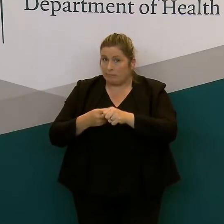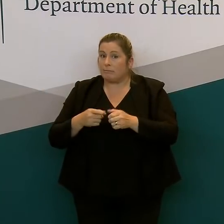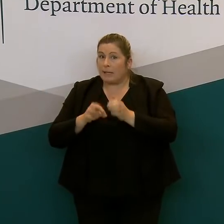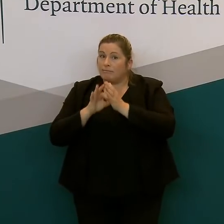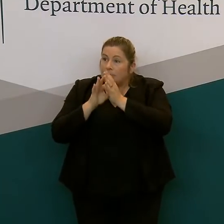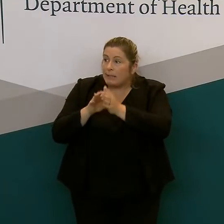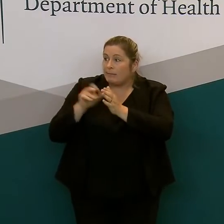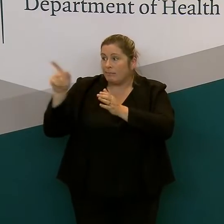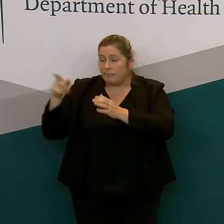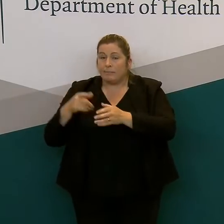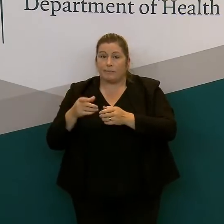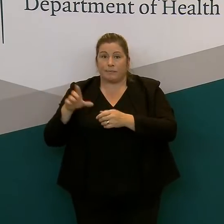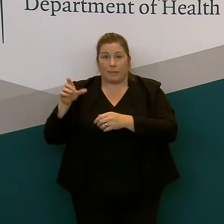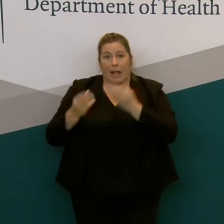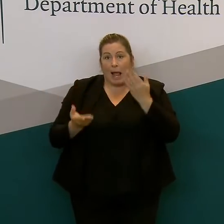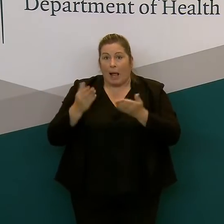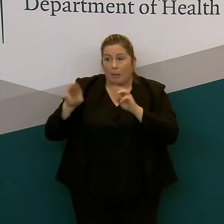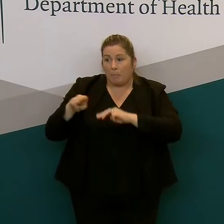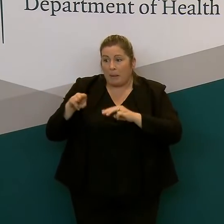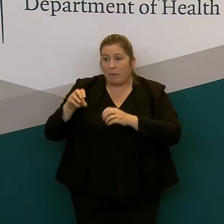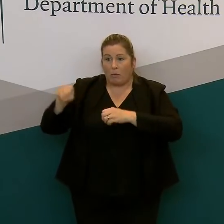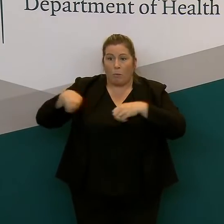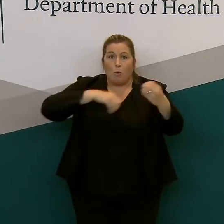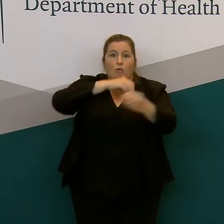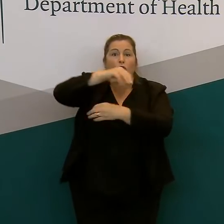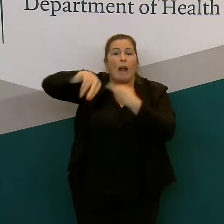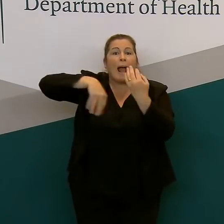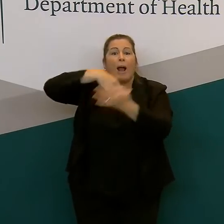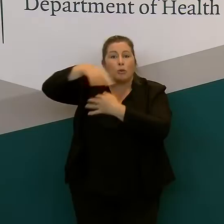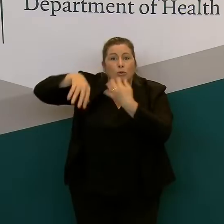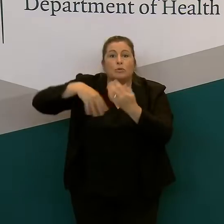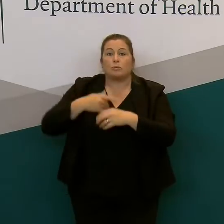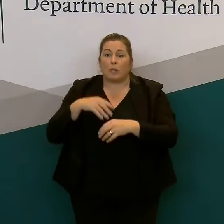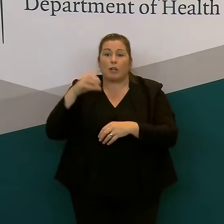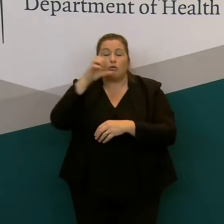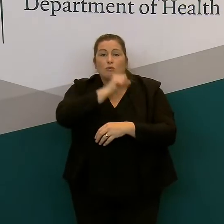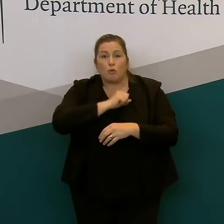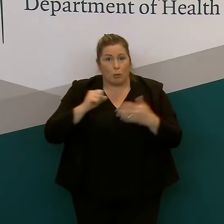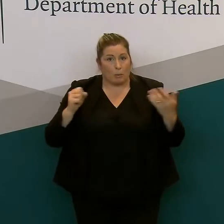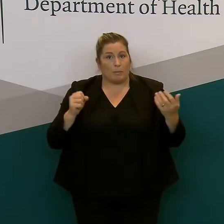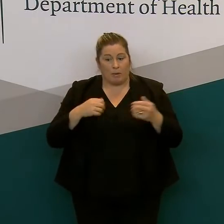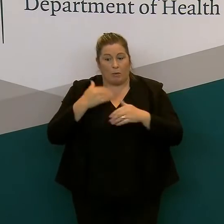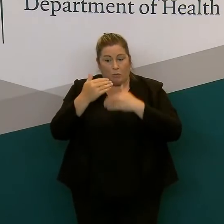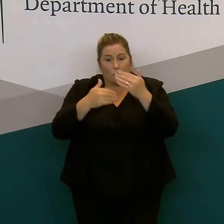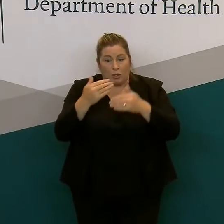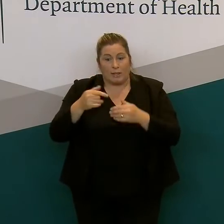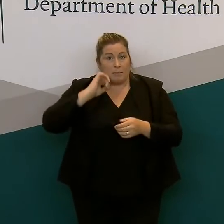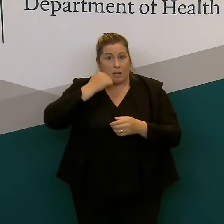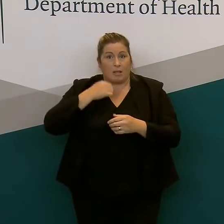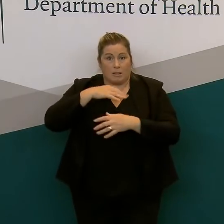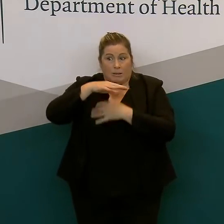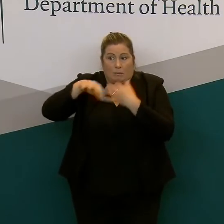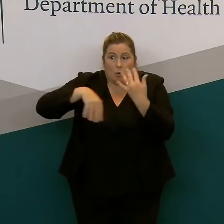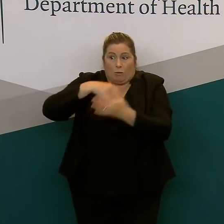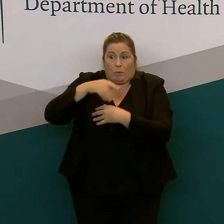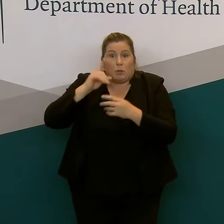in terms of the movement of people between those two populations, assuming the process of movement itself is safe